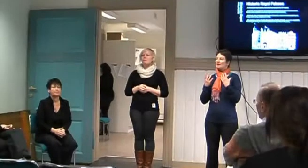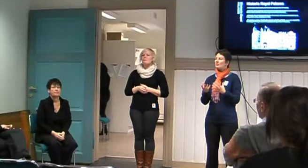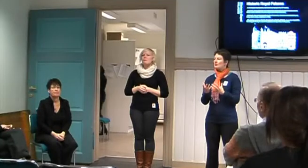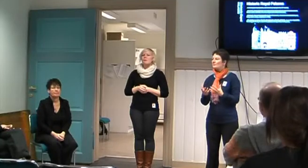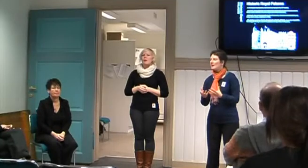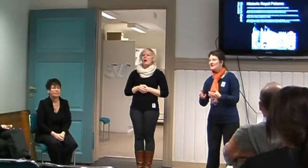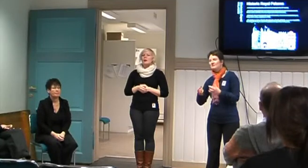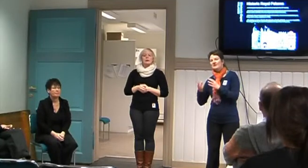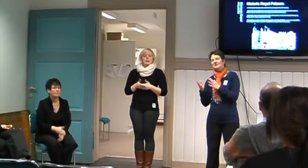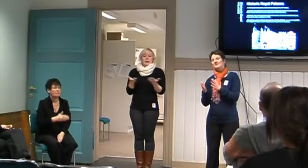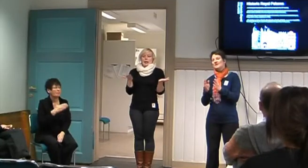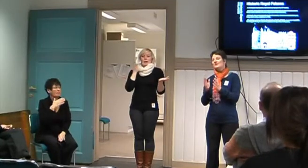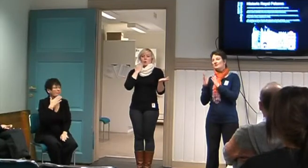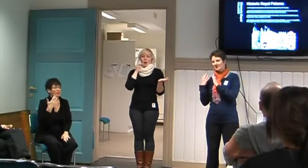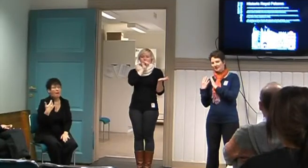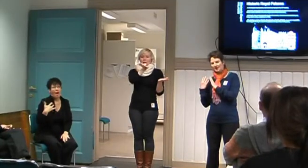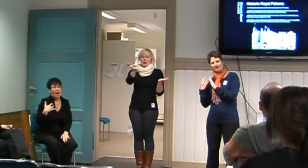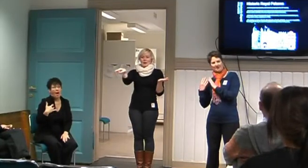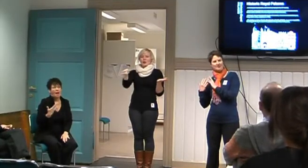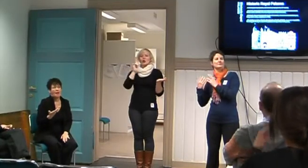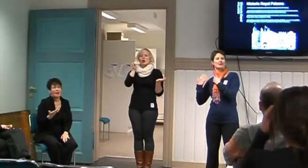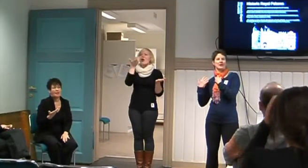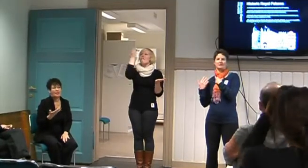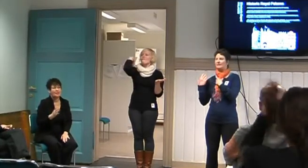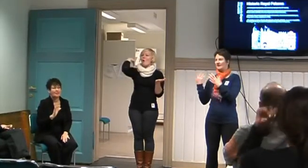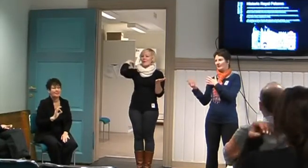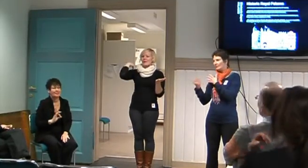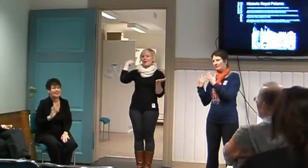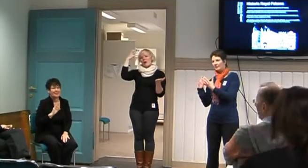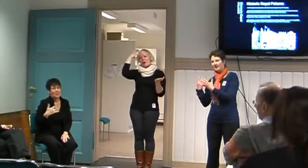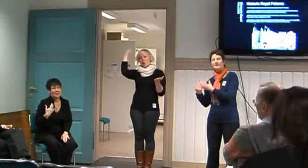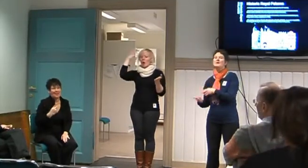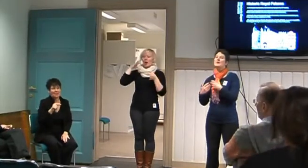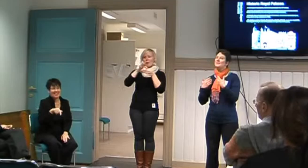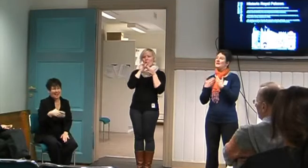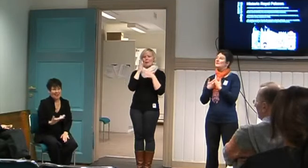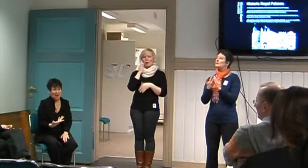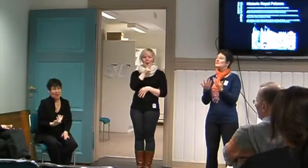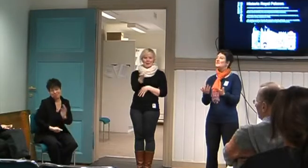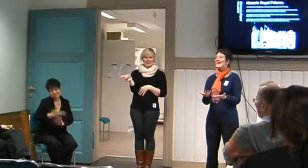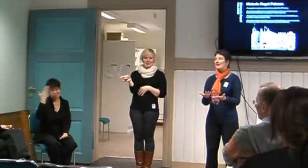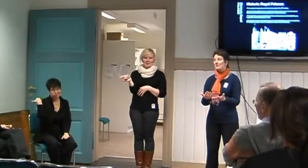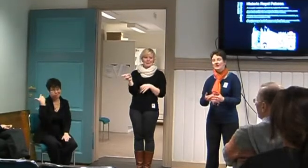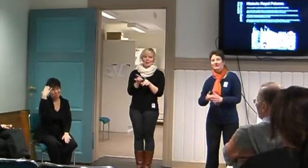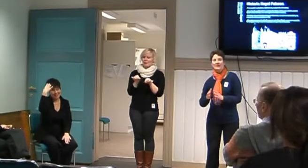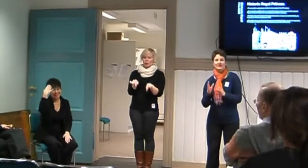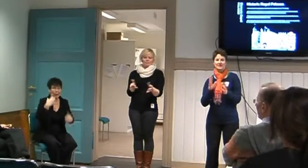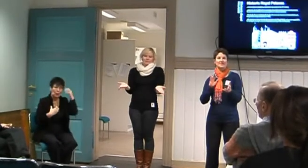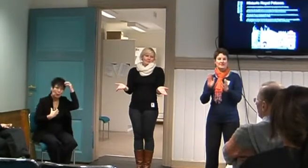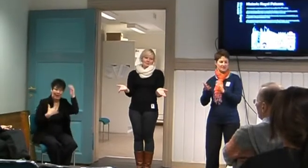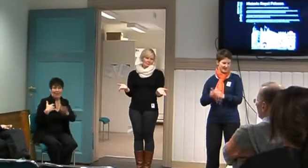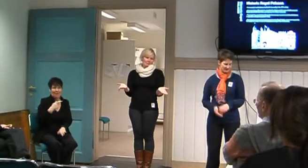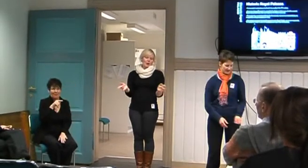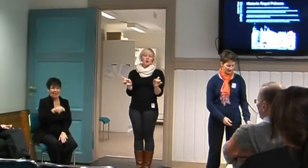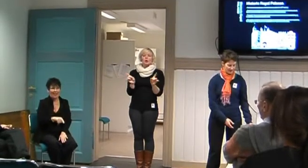They're unoccupied because they used to be lived in by the king or the queen, but they're not now, and in fact